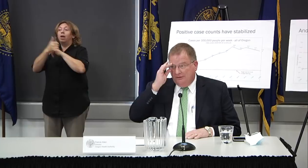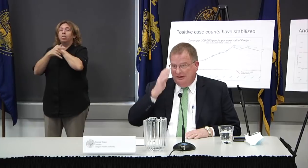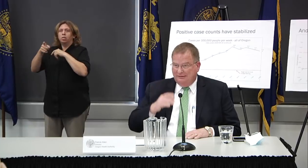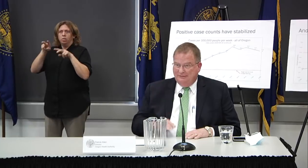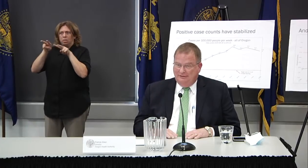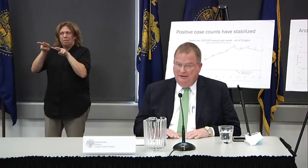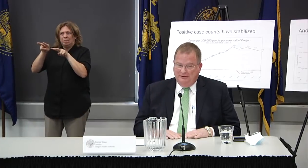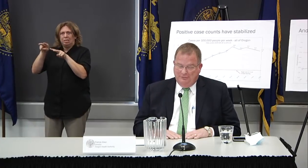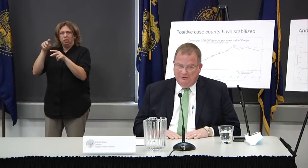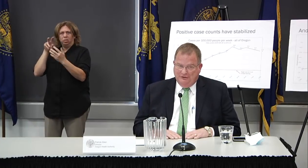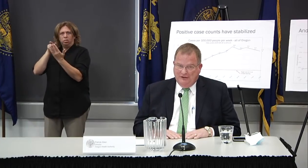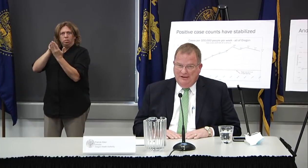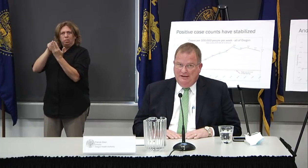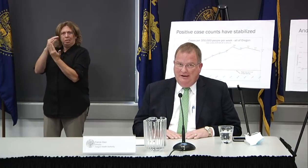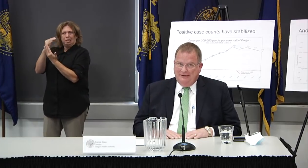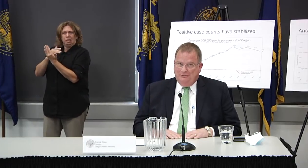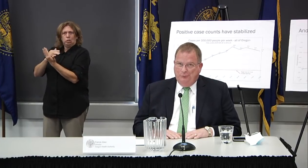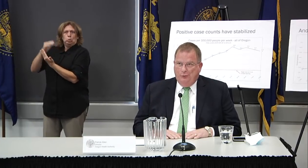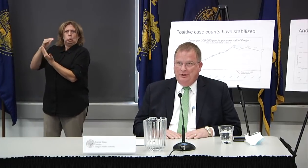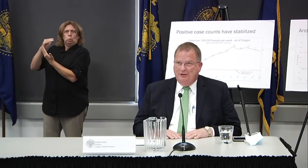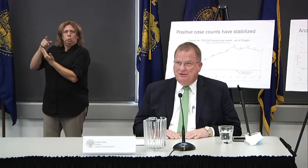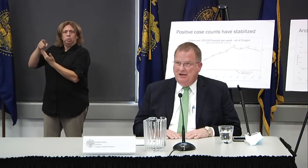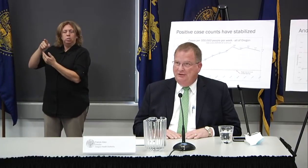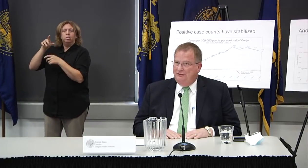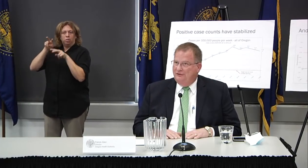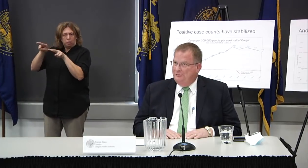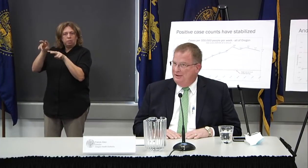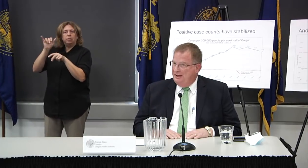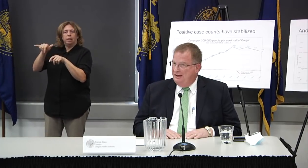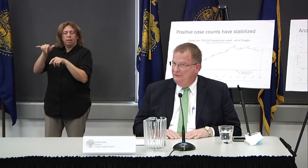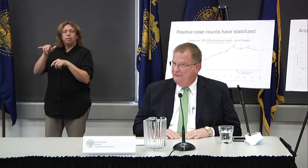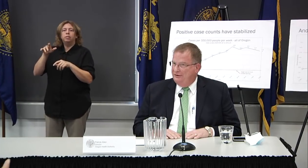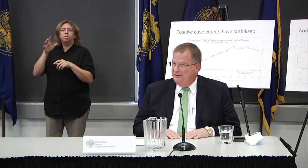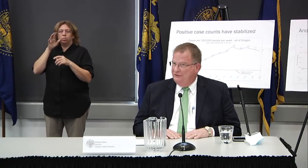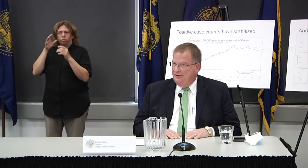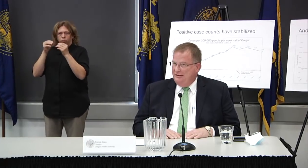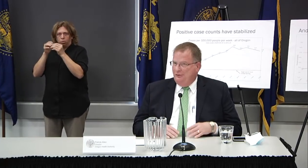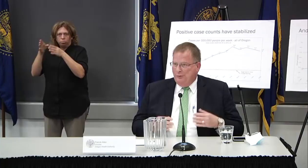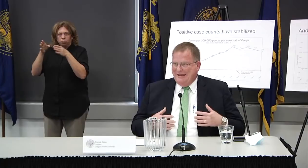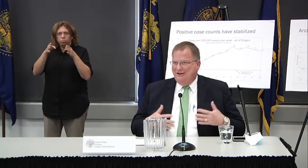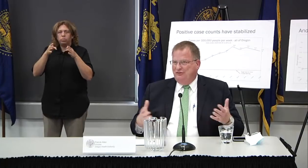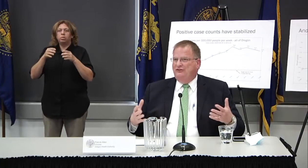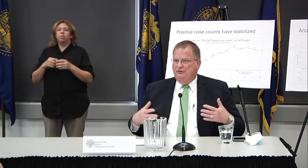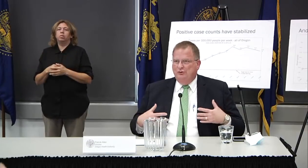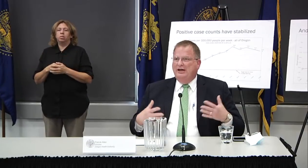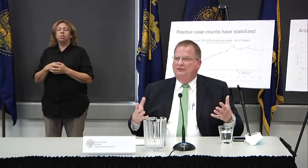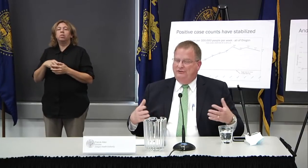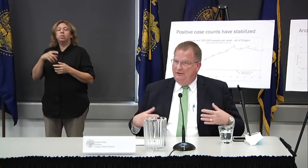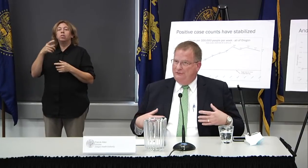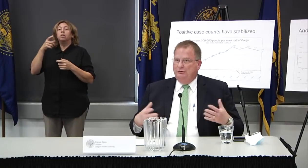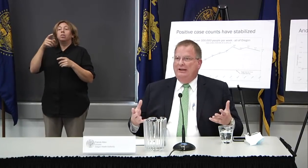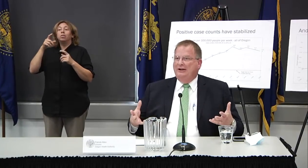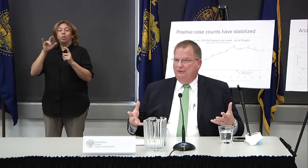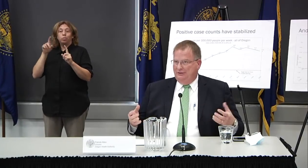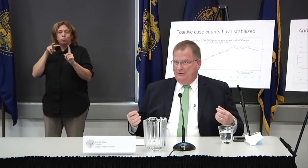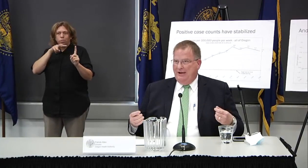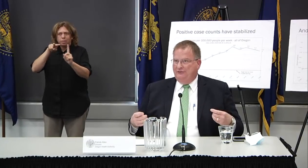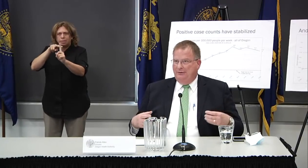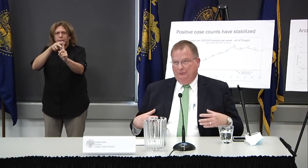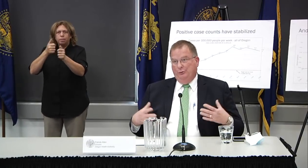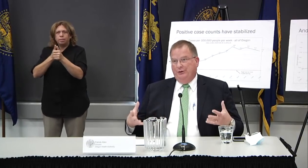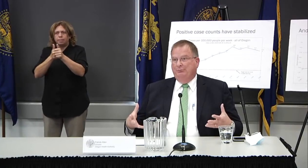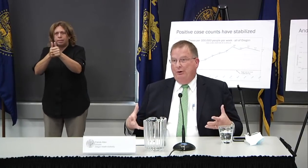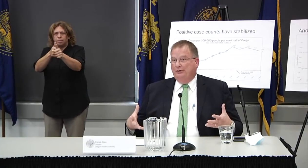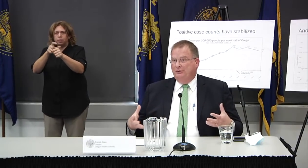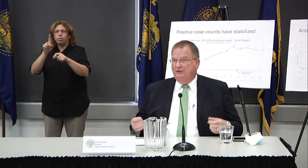assistance in communities. I think one of the challenges that we have is we can't just do that stuff unilaterally. We have